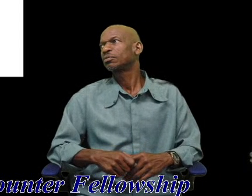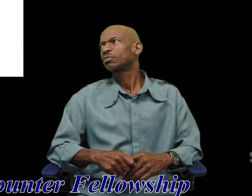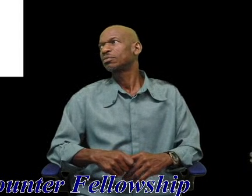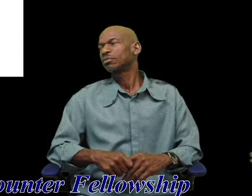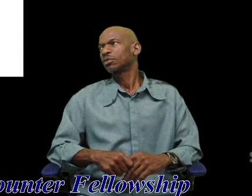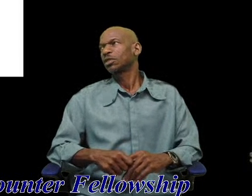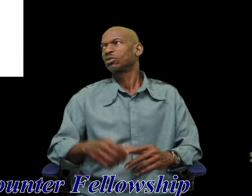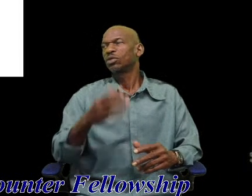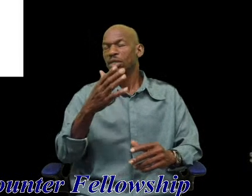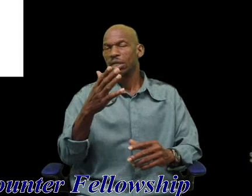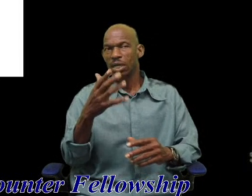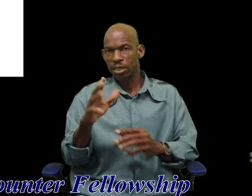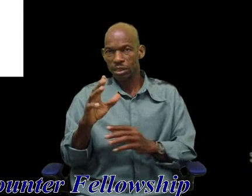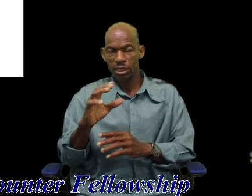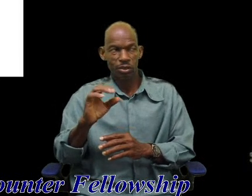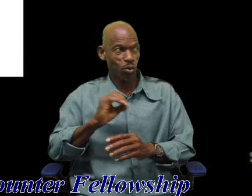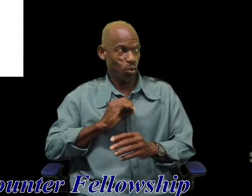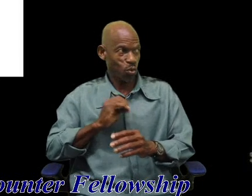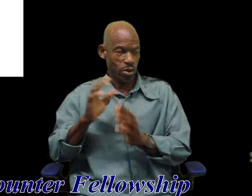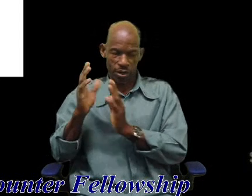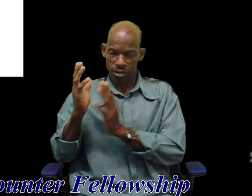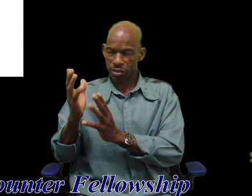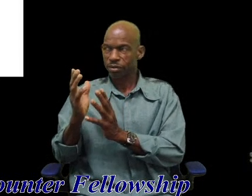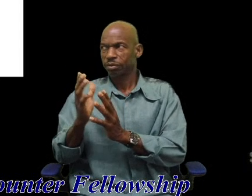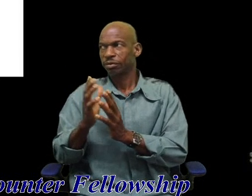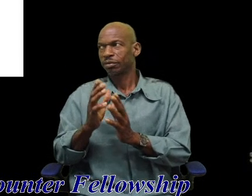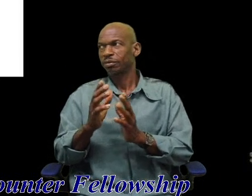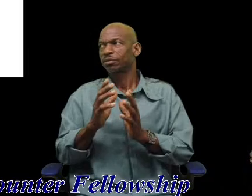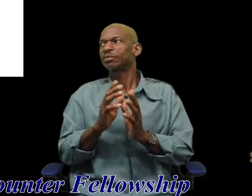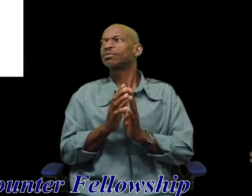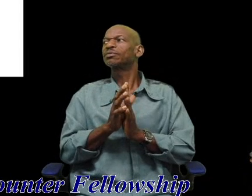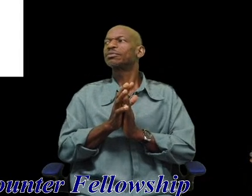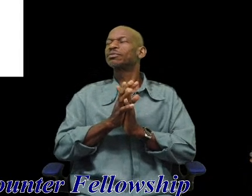own. These are the things that they own.